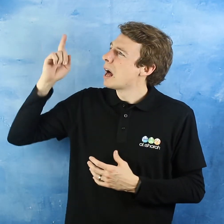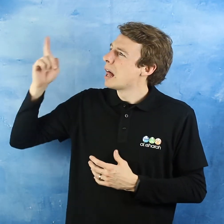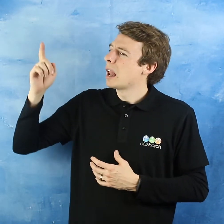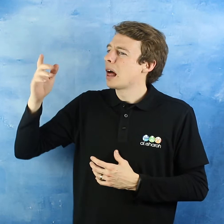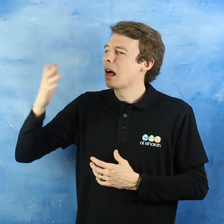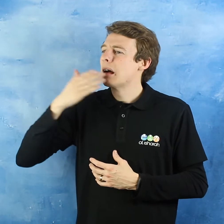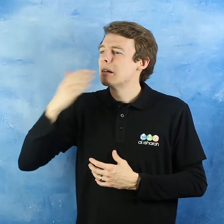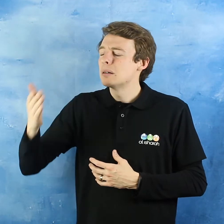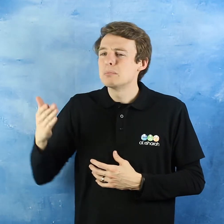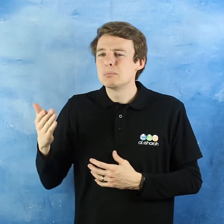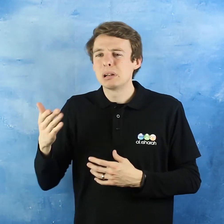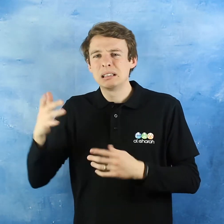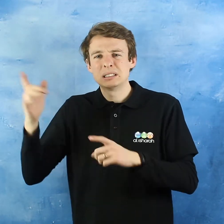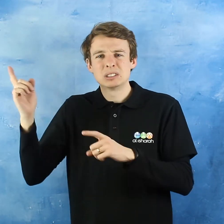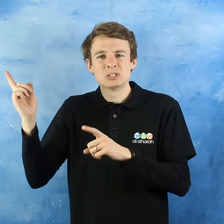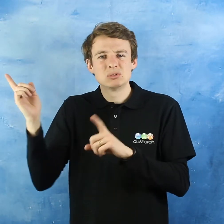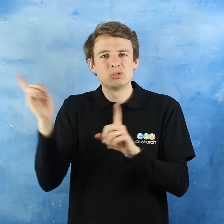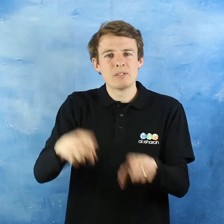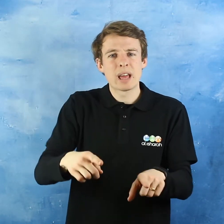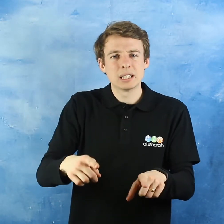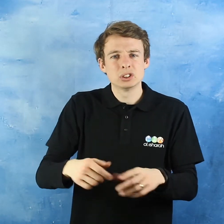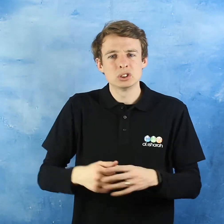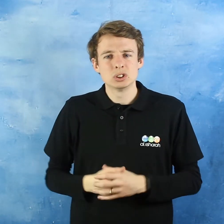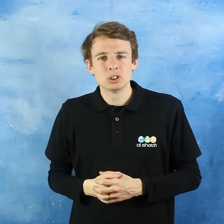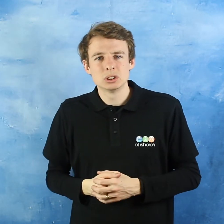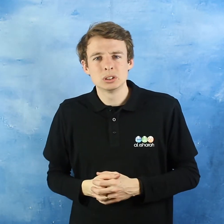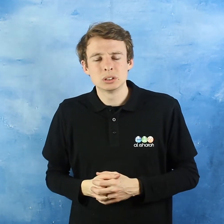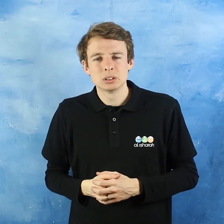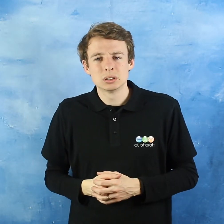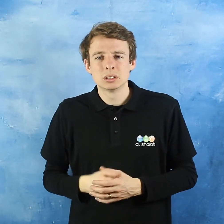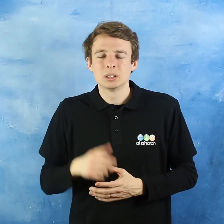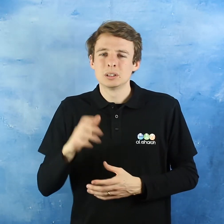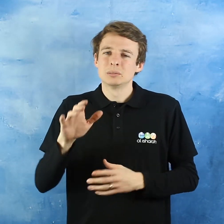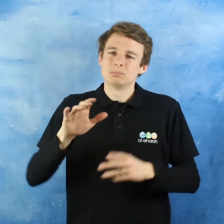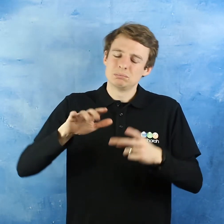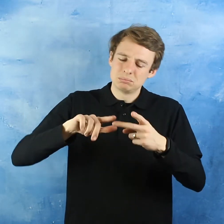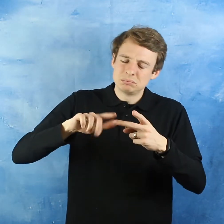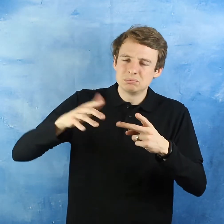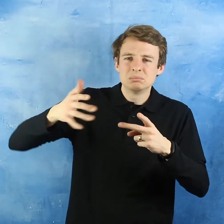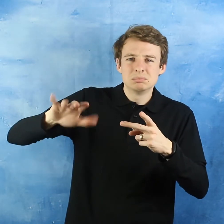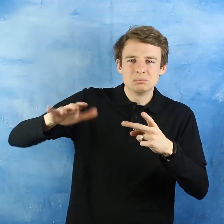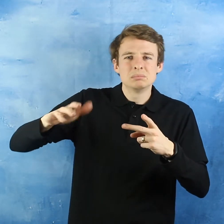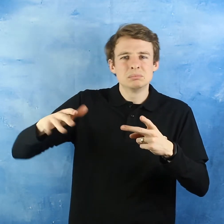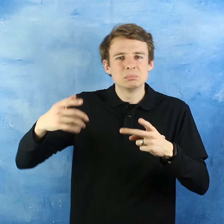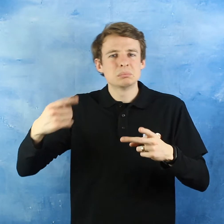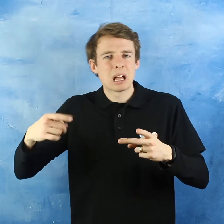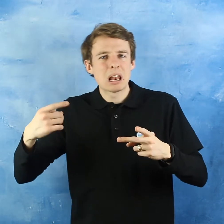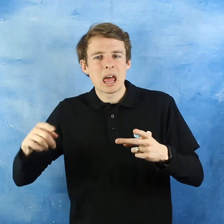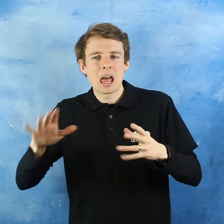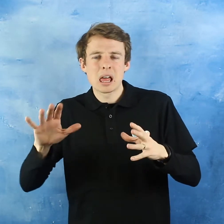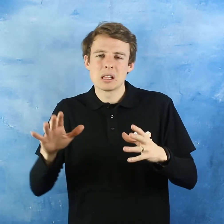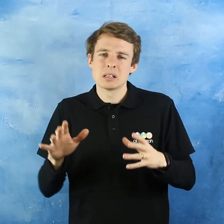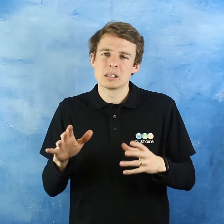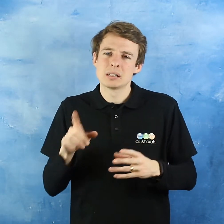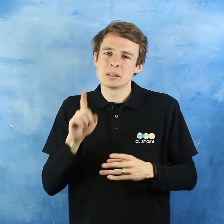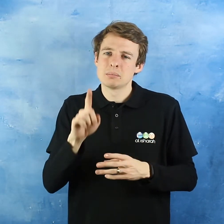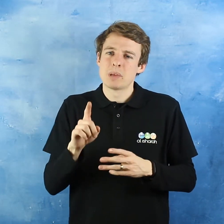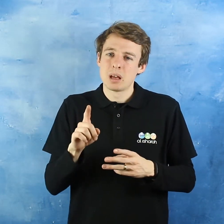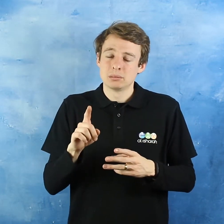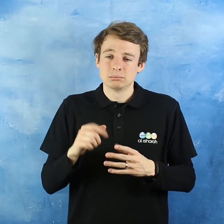of complaint. It's not that much appreciated. What is highest level of complaint in terms of appreciation by